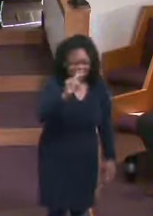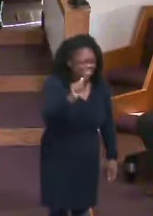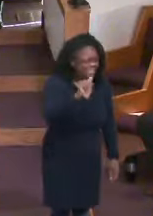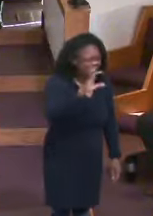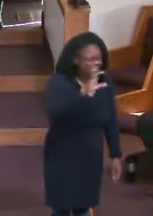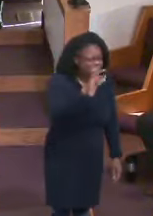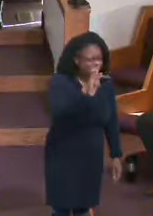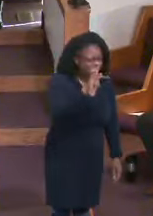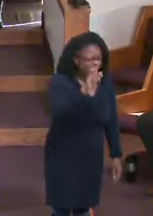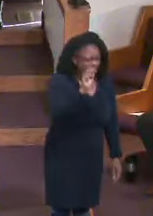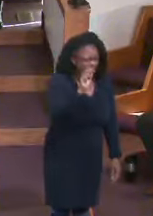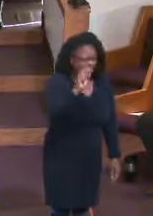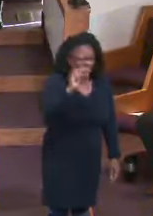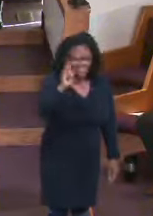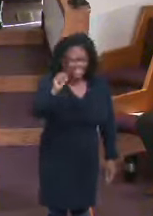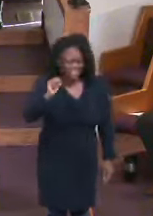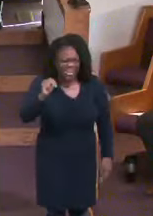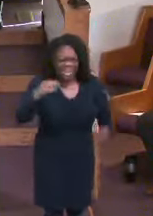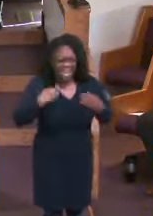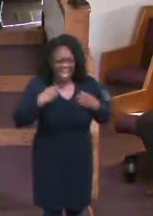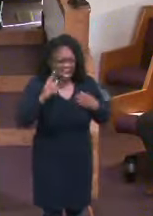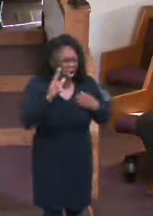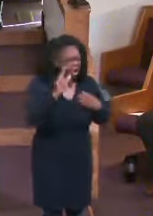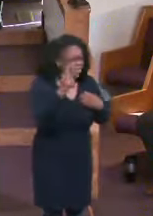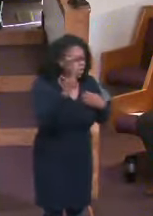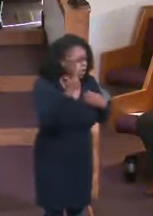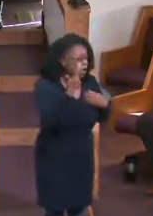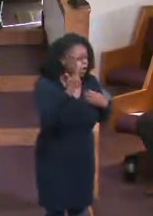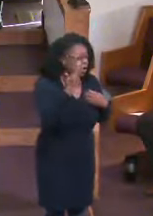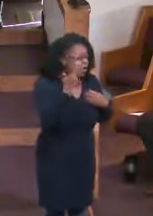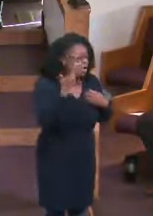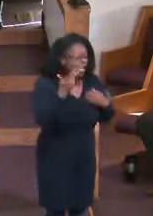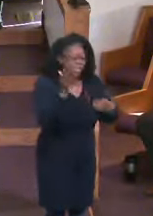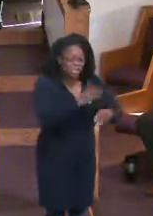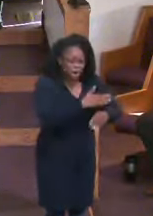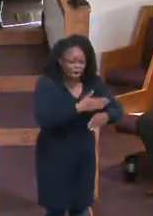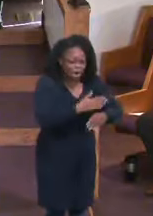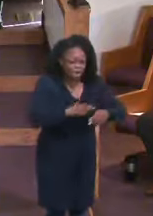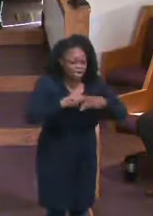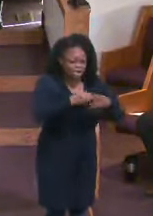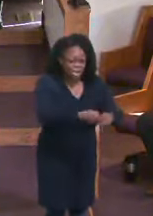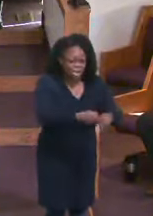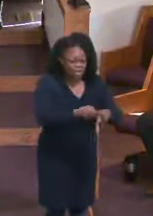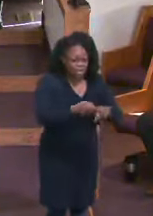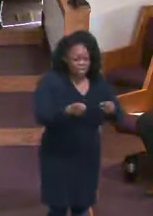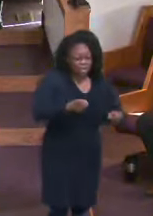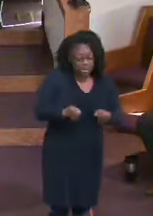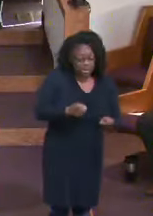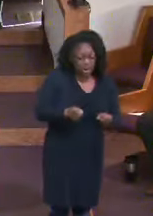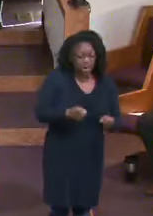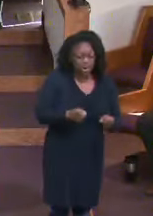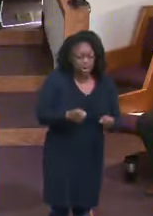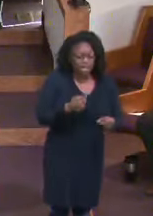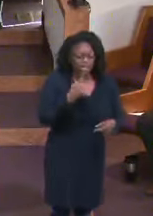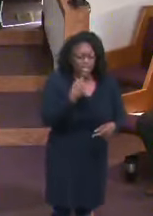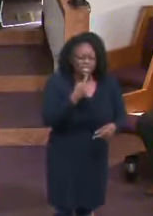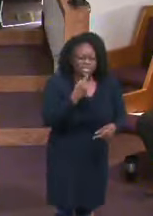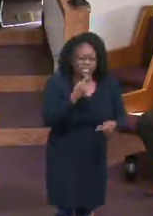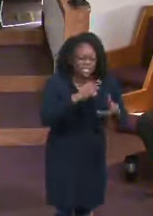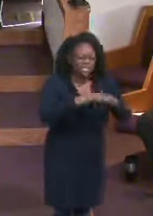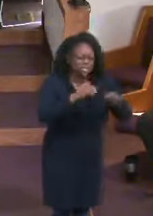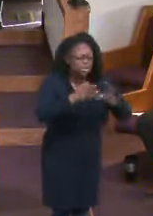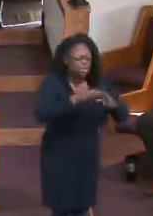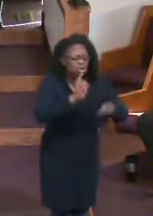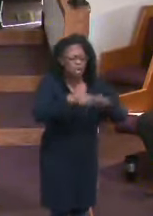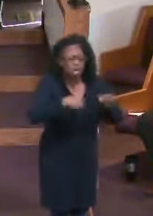came out with her third album entitled Control. And with the song, there was the same title. She said, "This is a story about